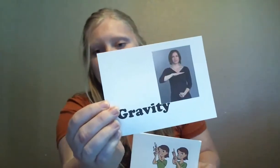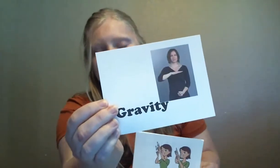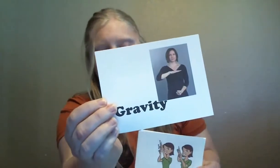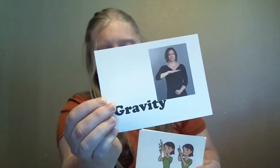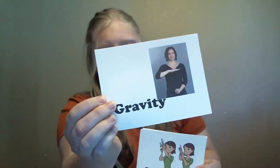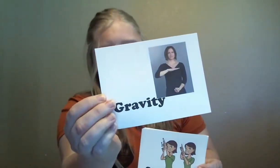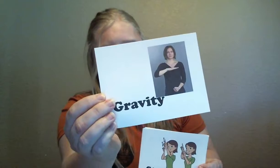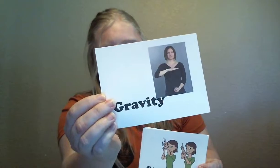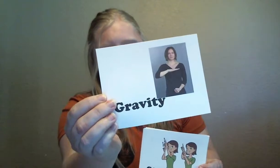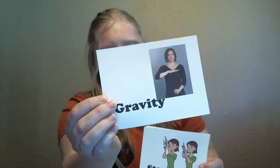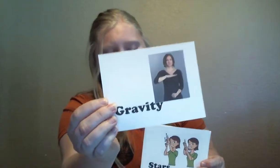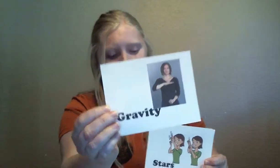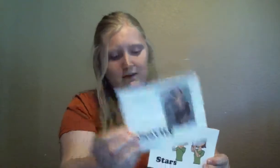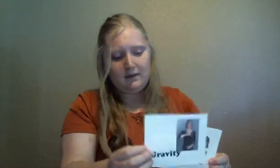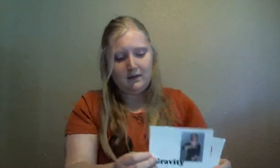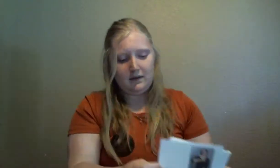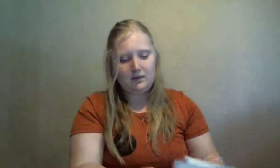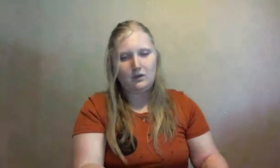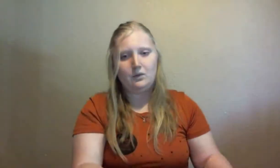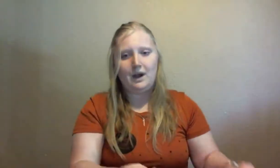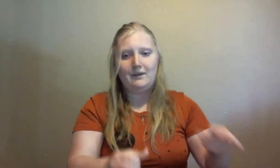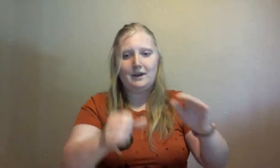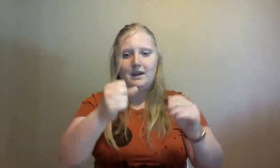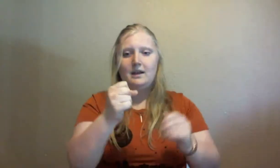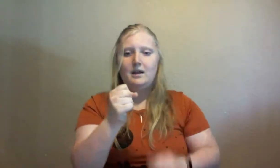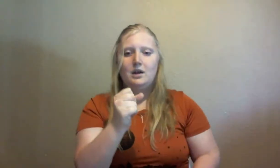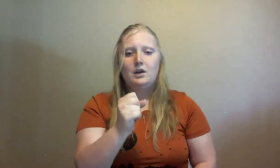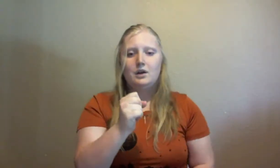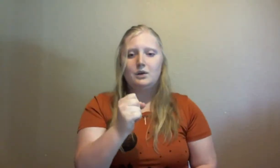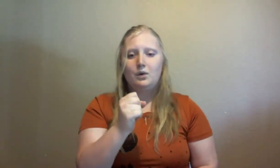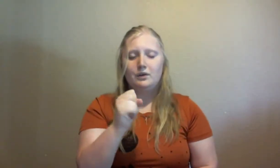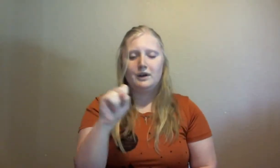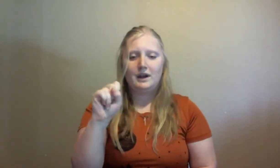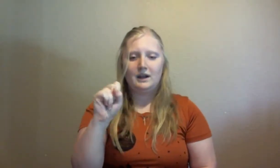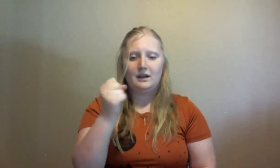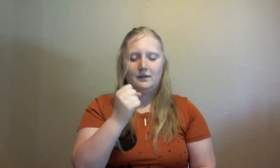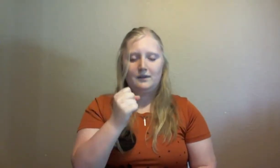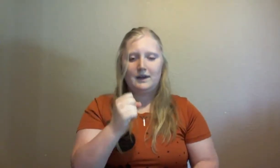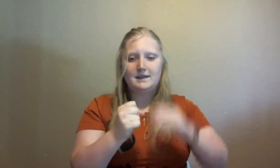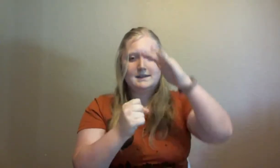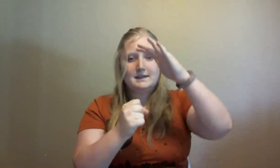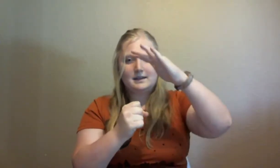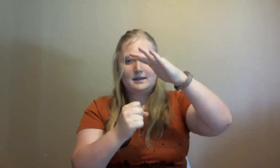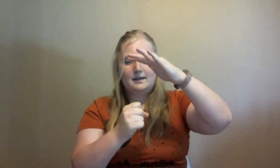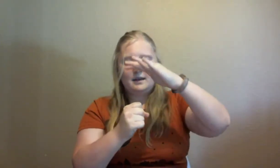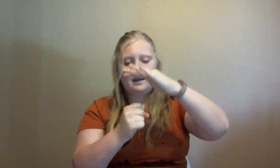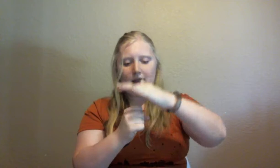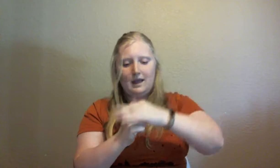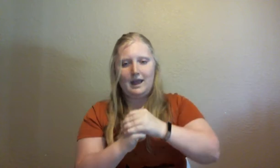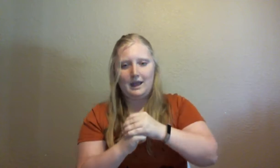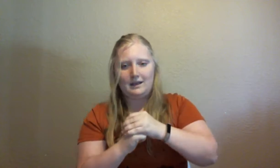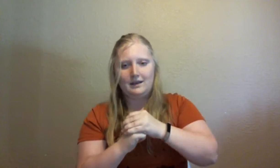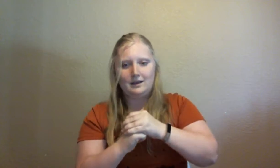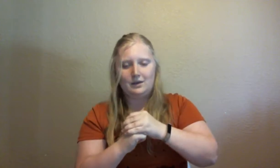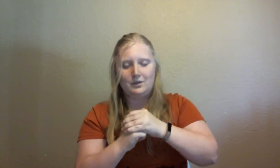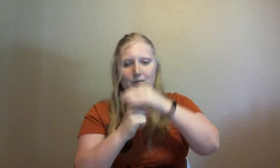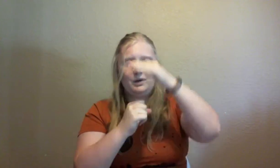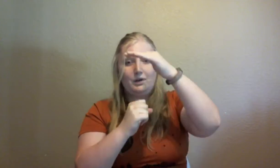looks like that. So gravity, you hold your hand in a fist and you